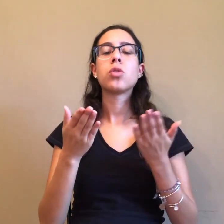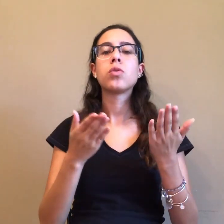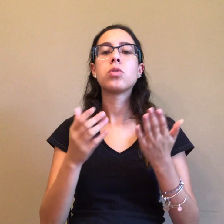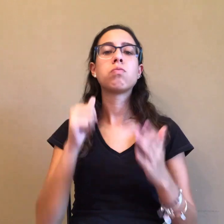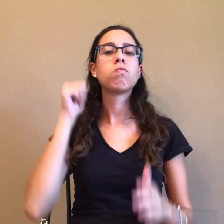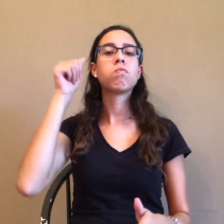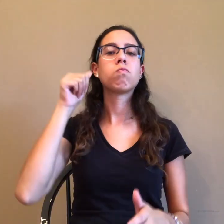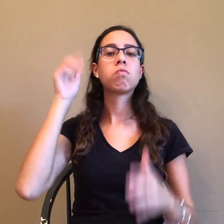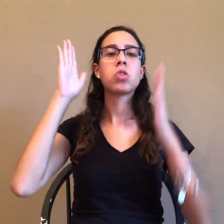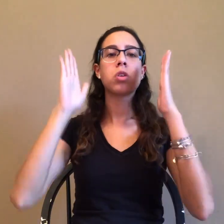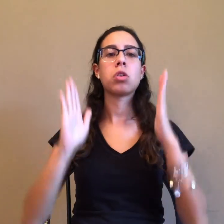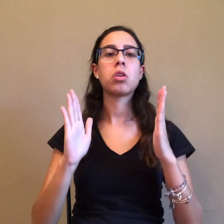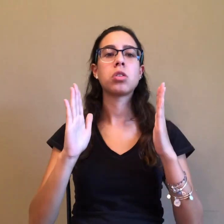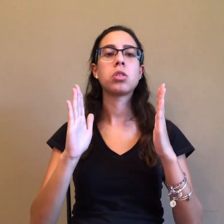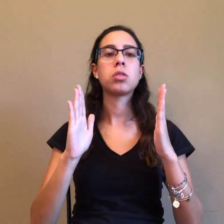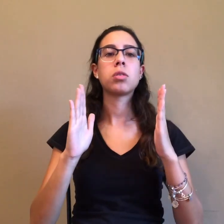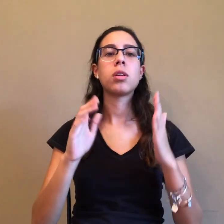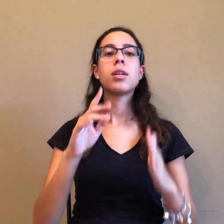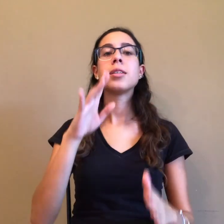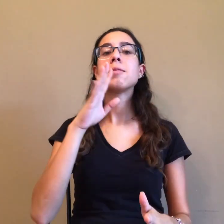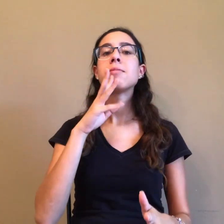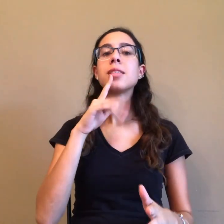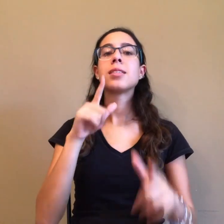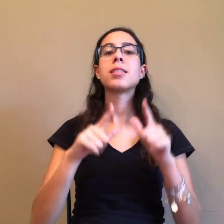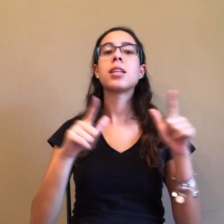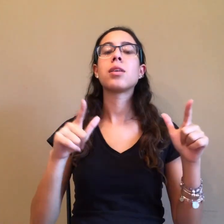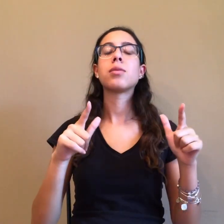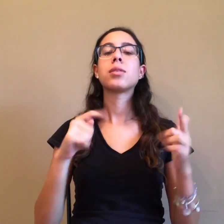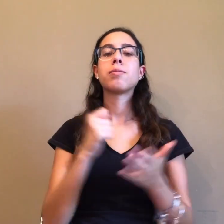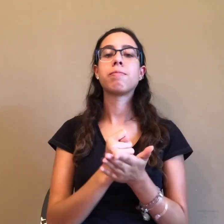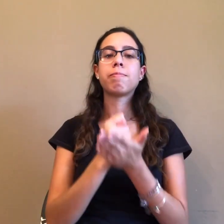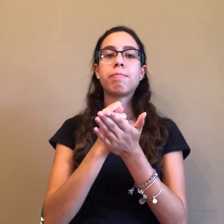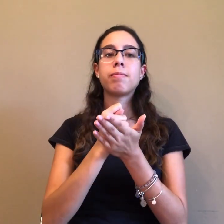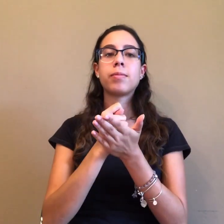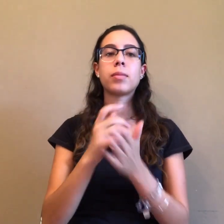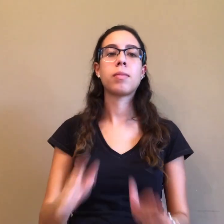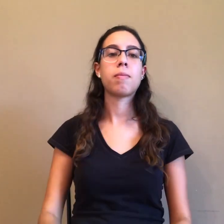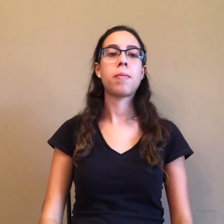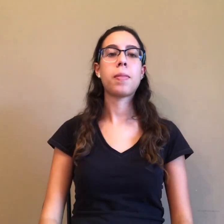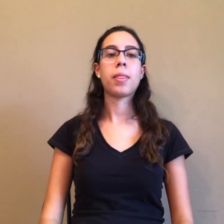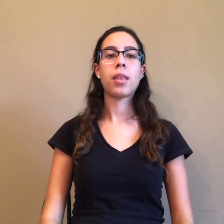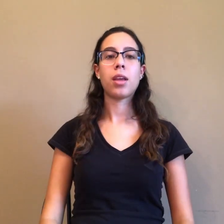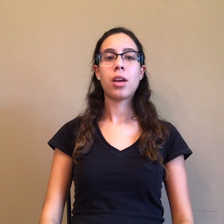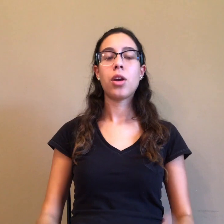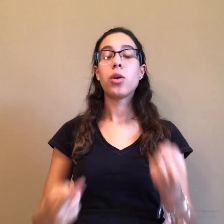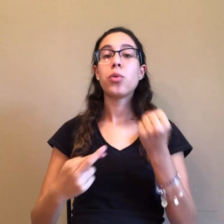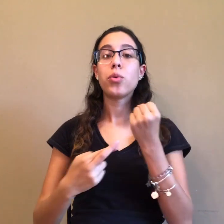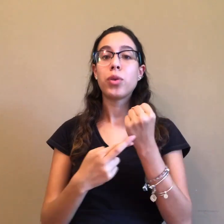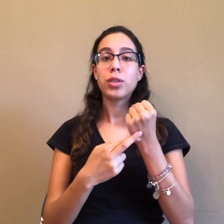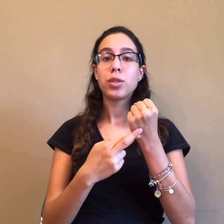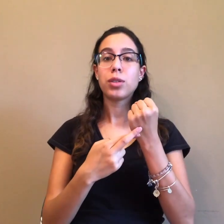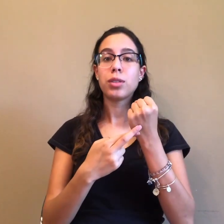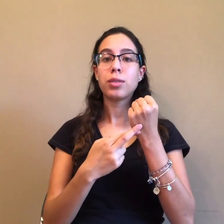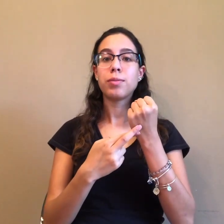Some services provided for deaf and hard of hearing people in the medical community is an audiologist and a speech-language